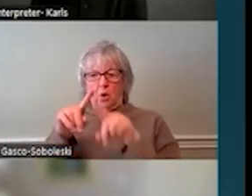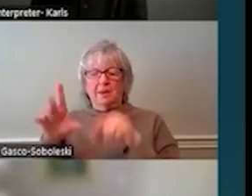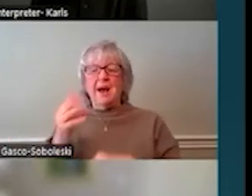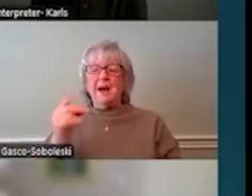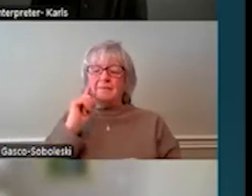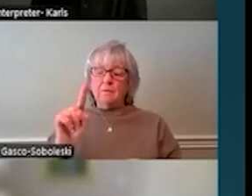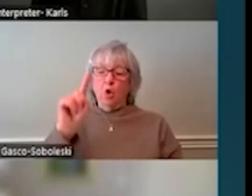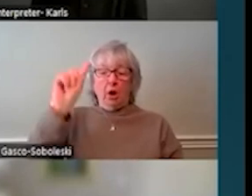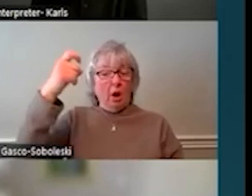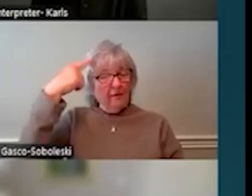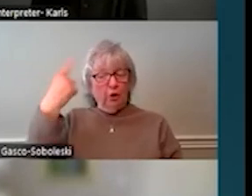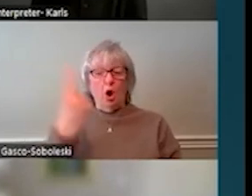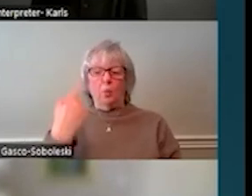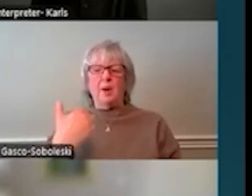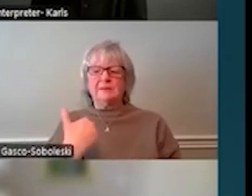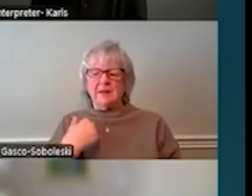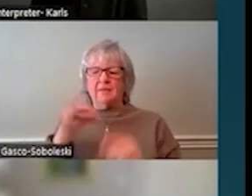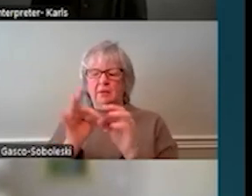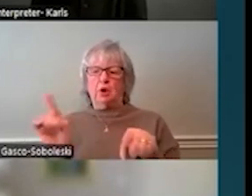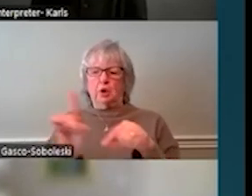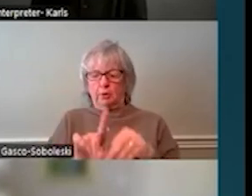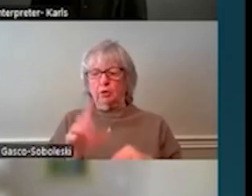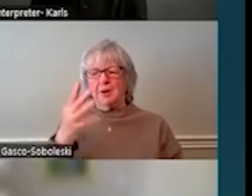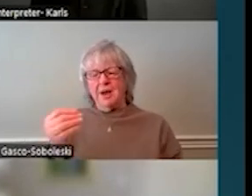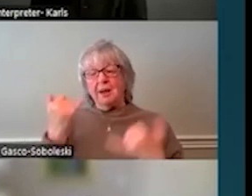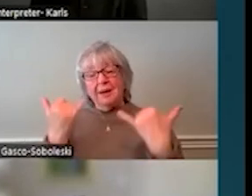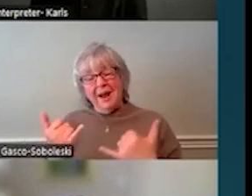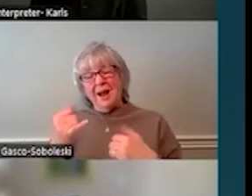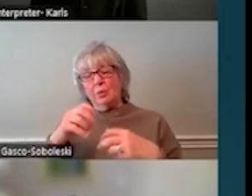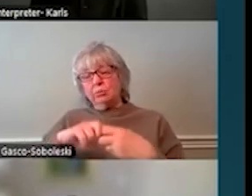interpreters and have them on screen with the emergency